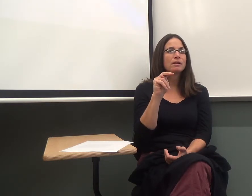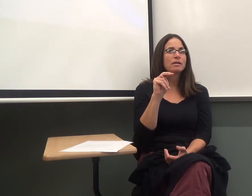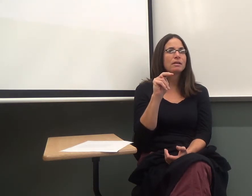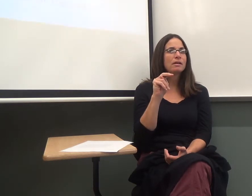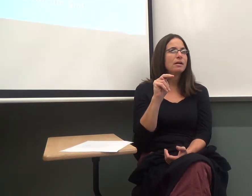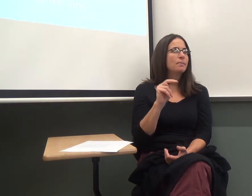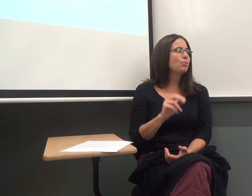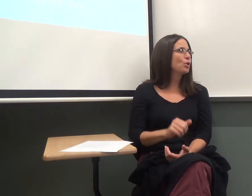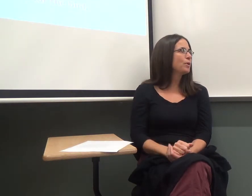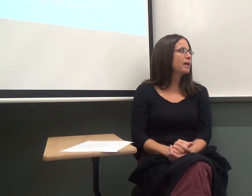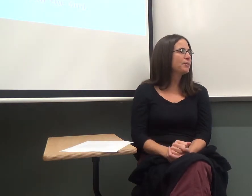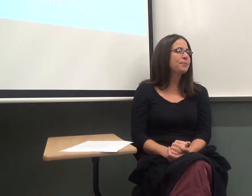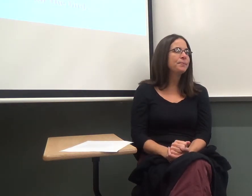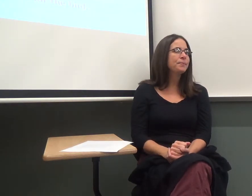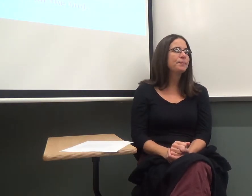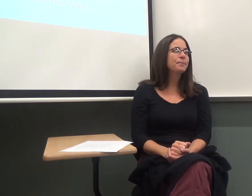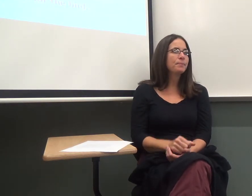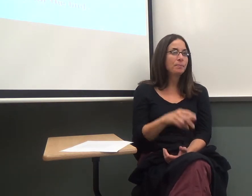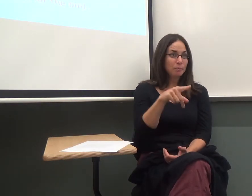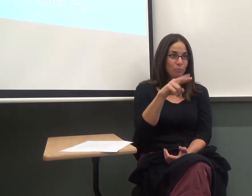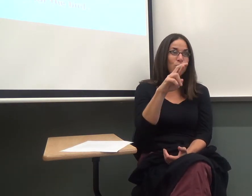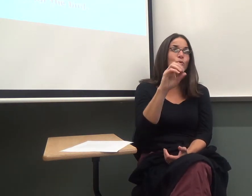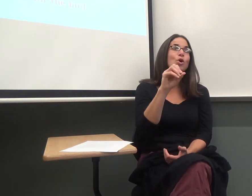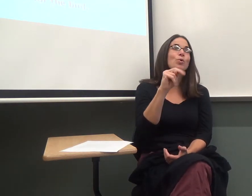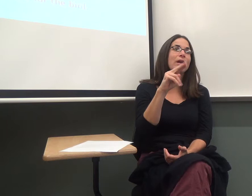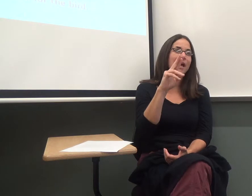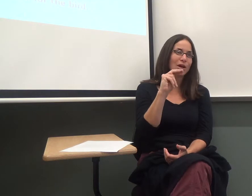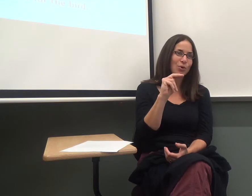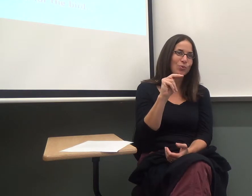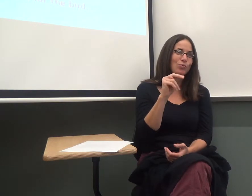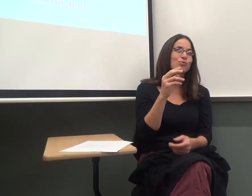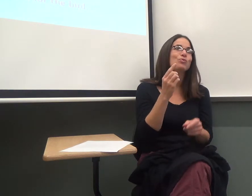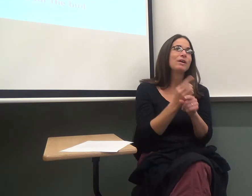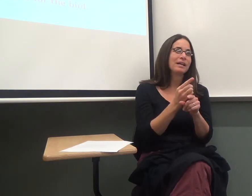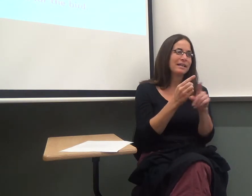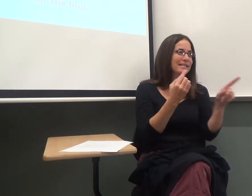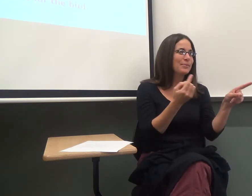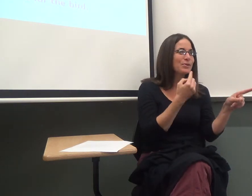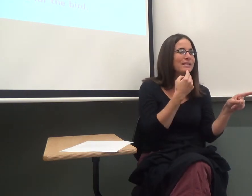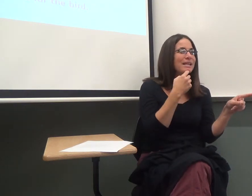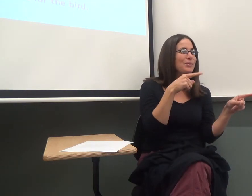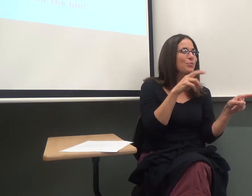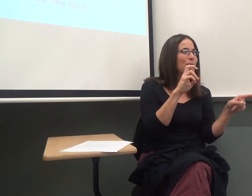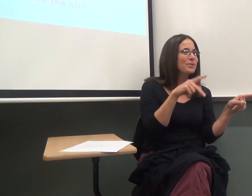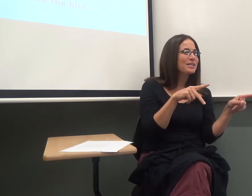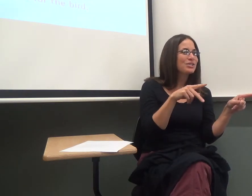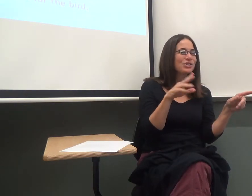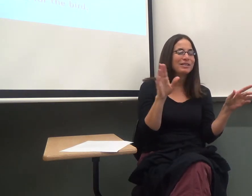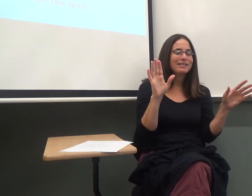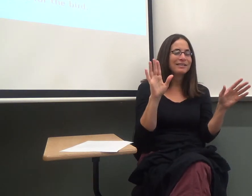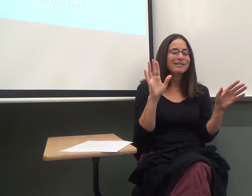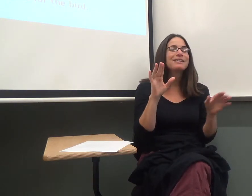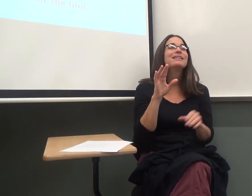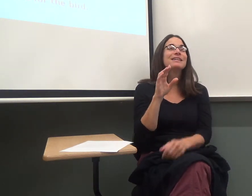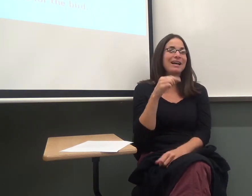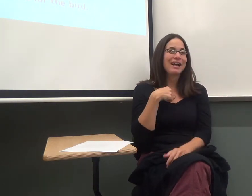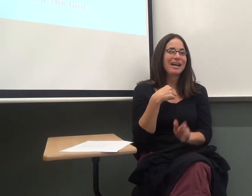pronoun. preposition, I heard Pronoun? preposition's a pronoun, It's a that's right. pronoun. Calm down. I didn't say it was. I was mimicking